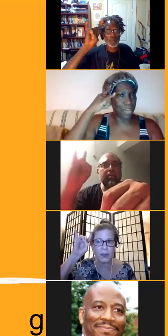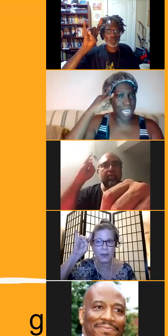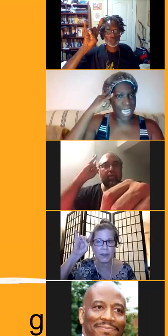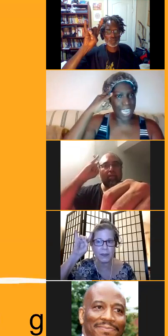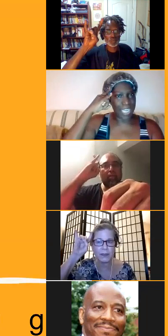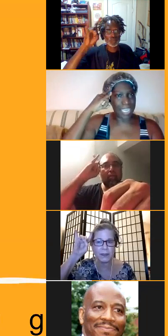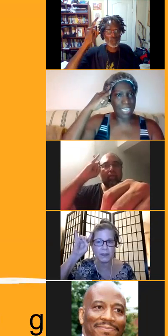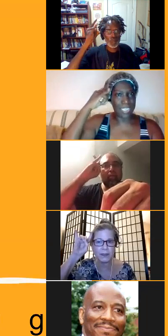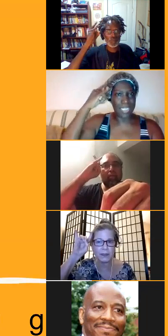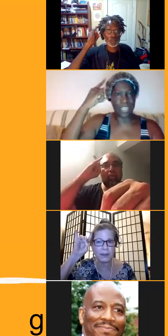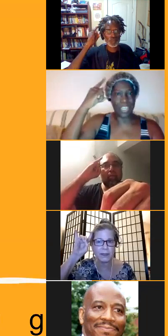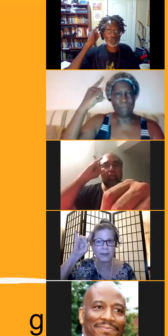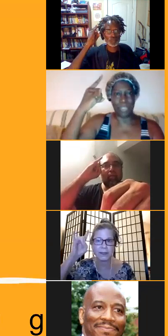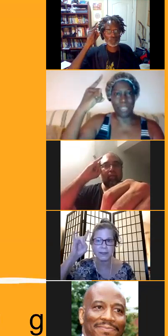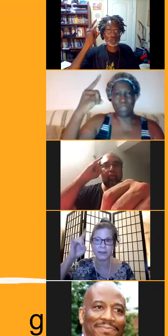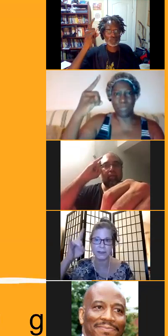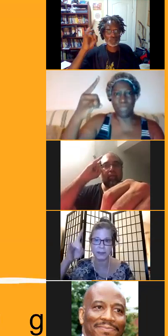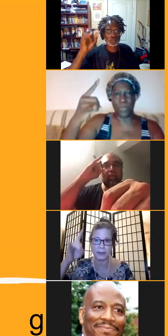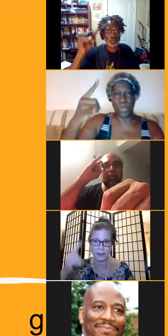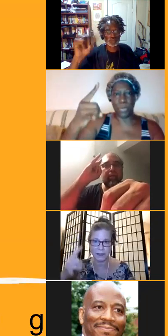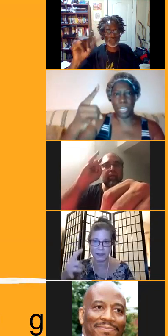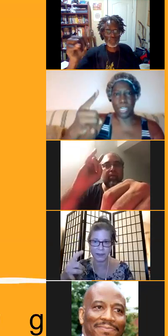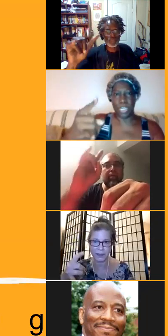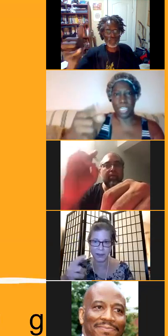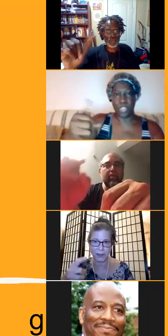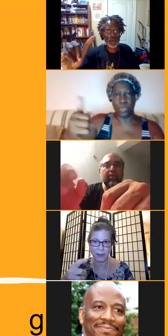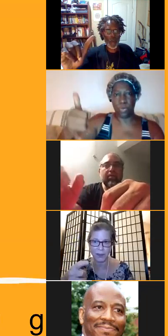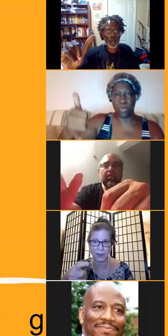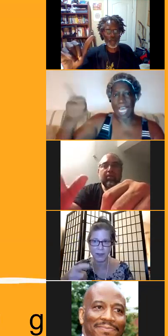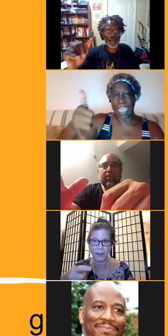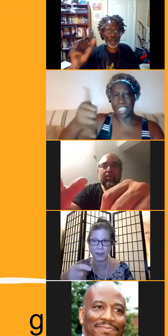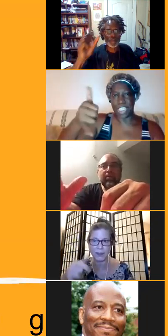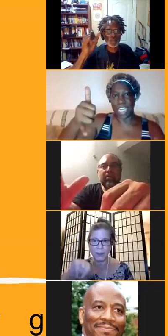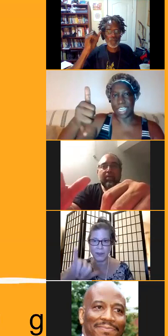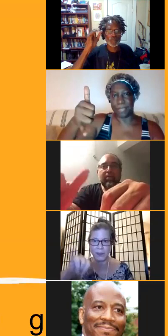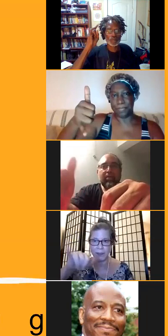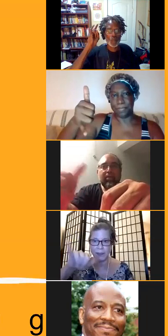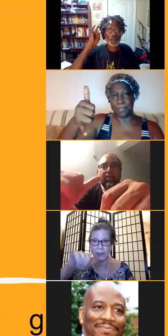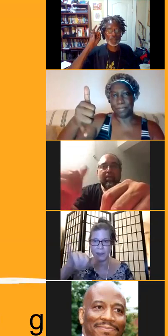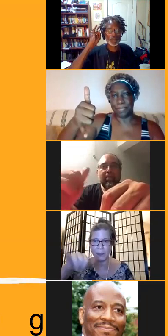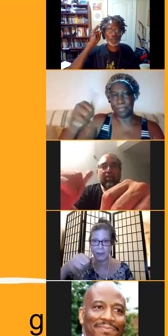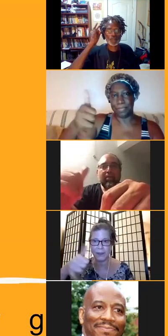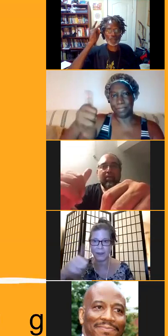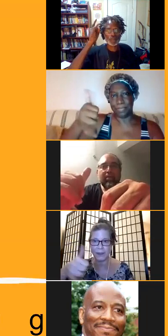From your head, comes down forward into a Y and shake.